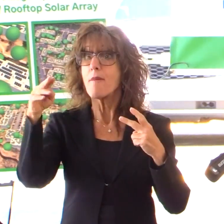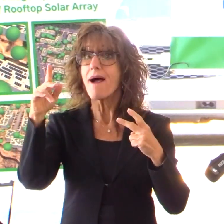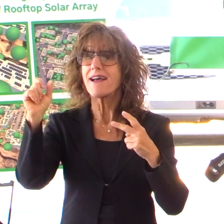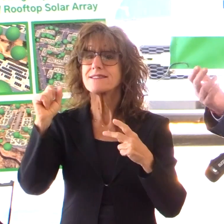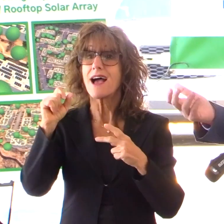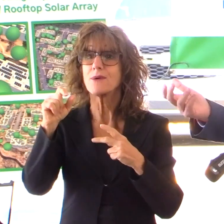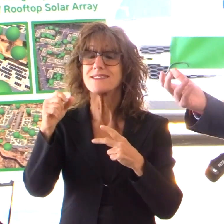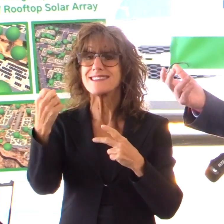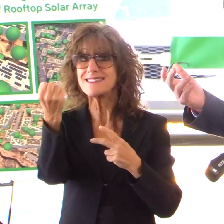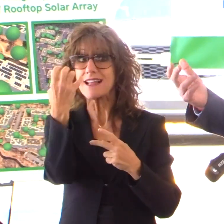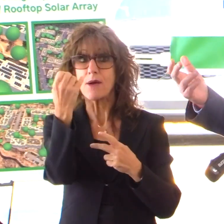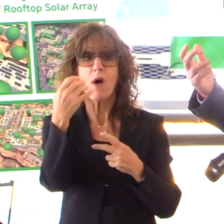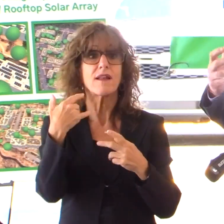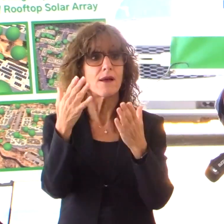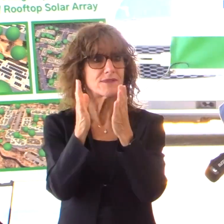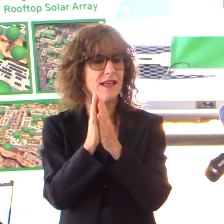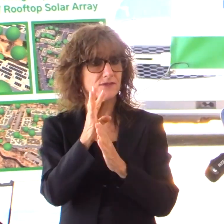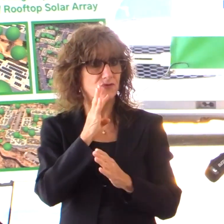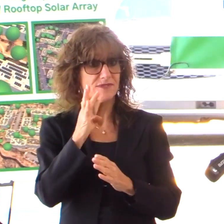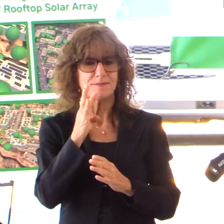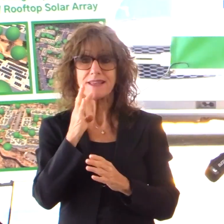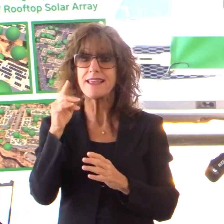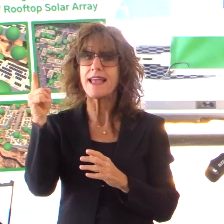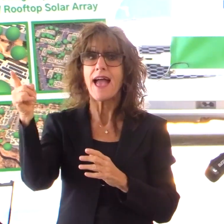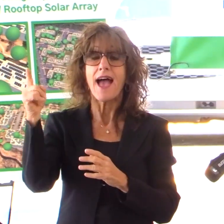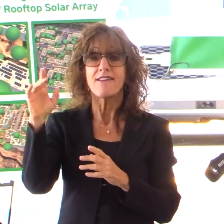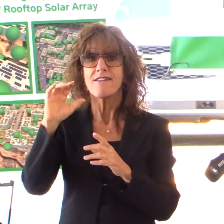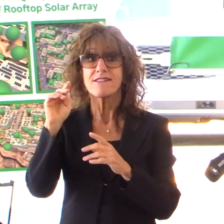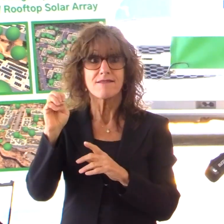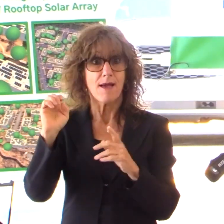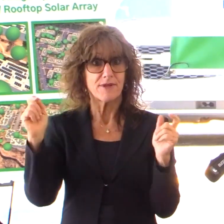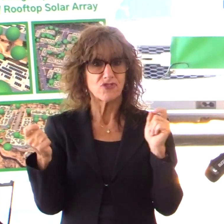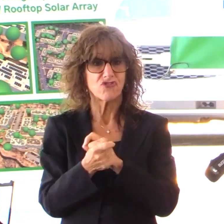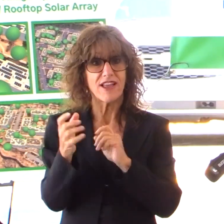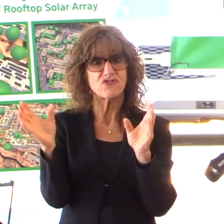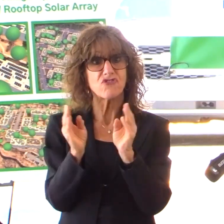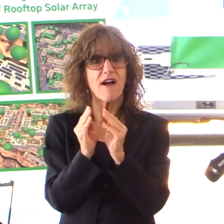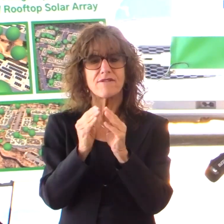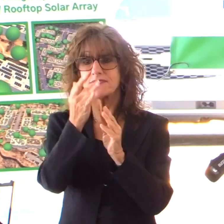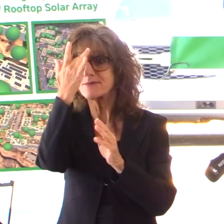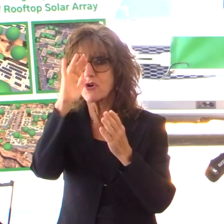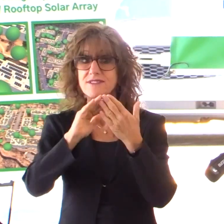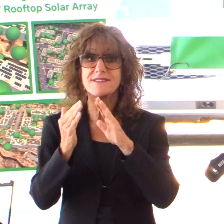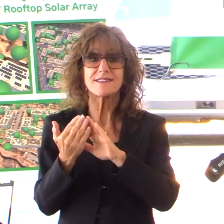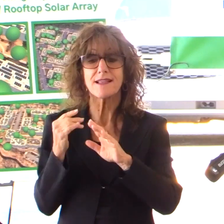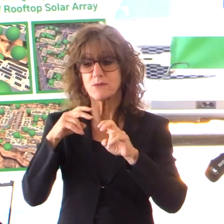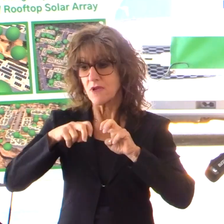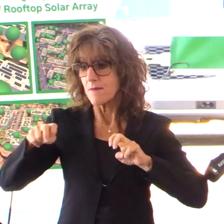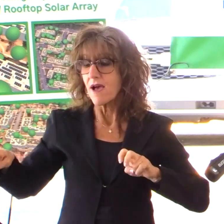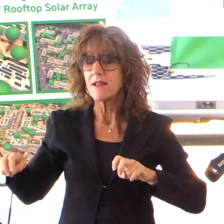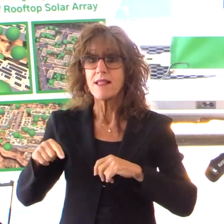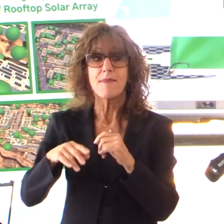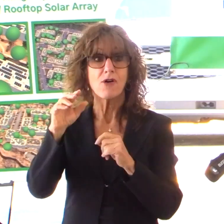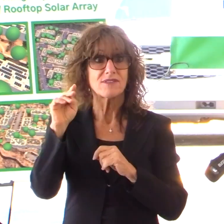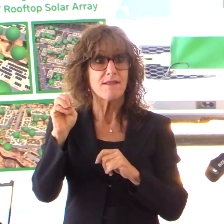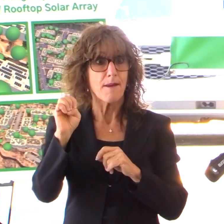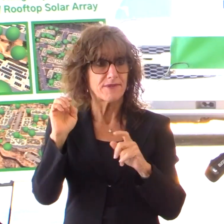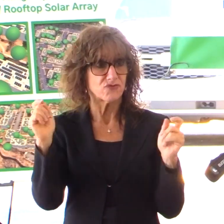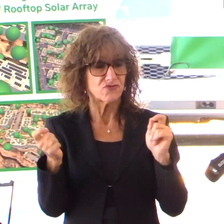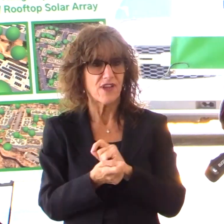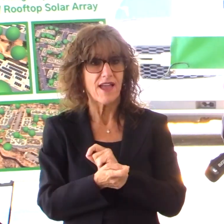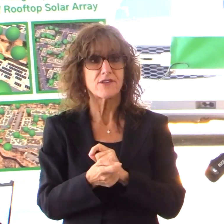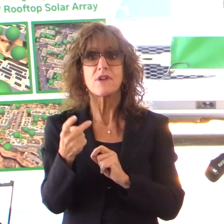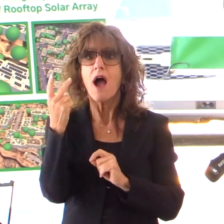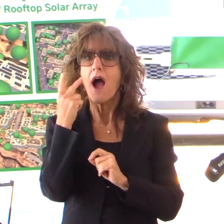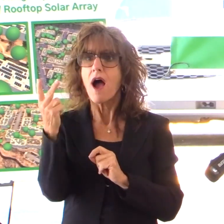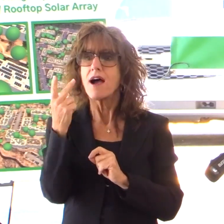in Taiwan. I was asked to speak at a climate change conference, Smart Cities, and I was on a panel on climate change.